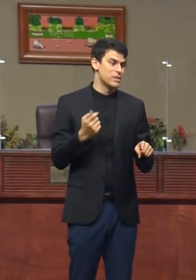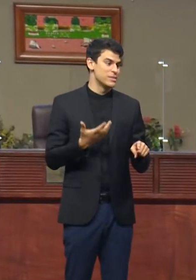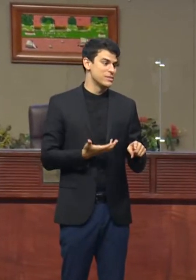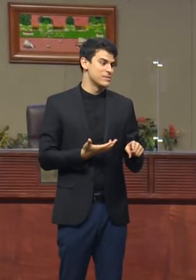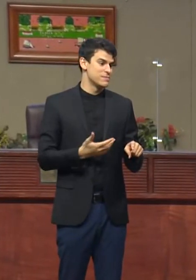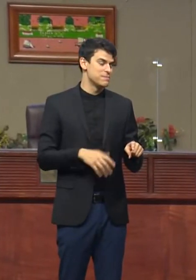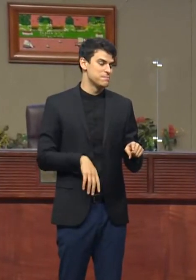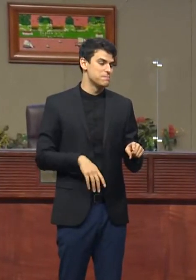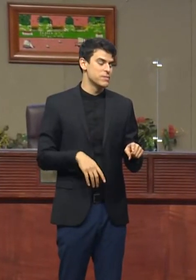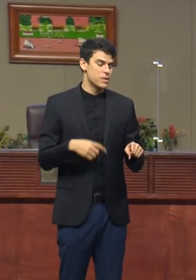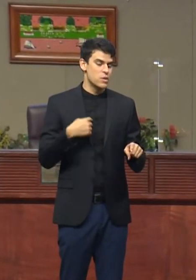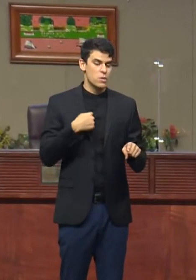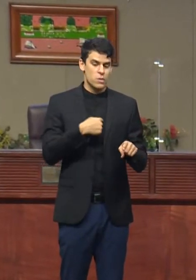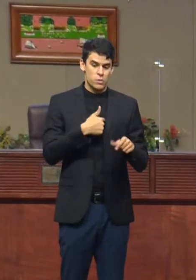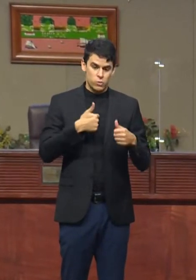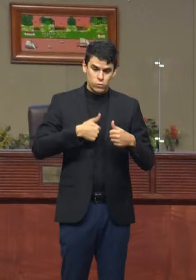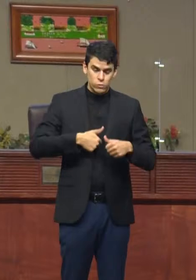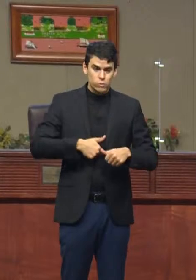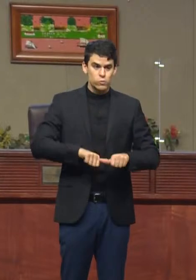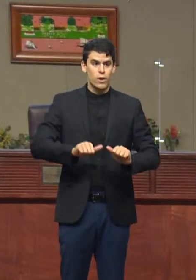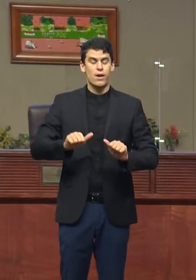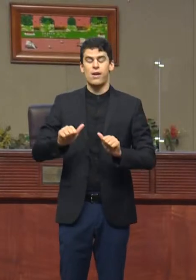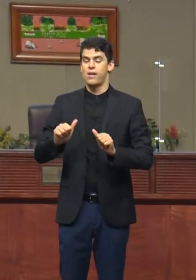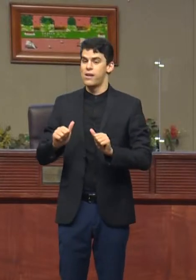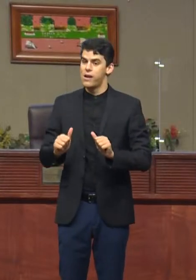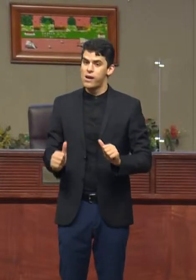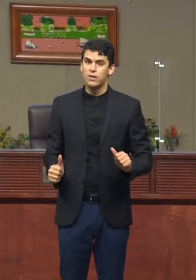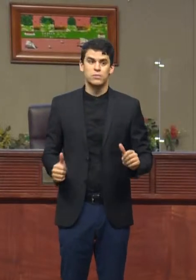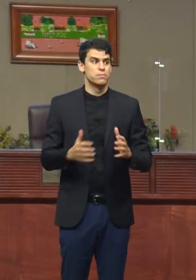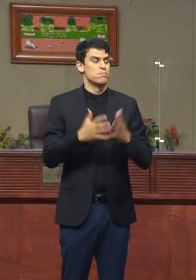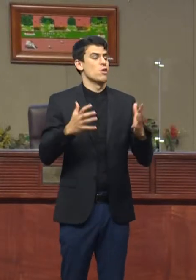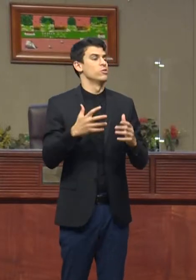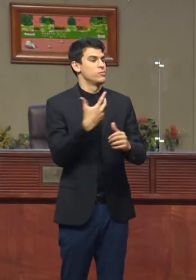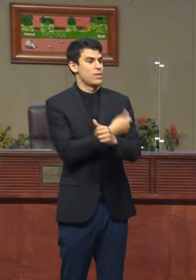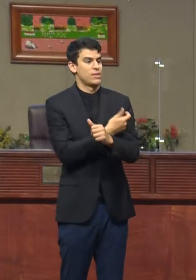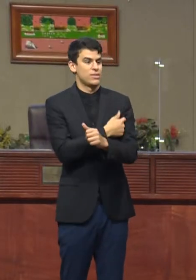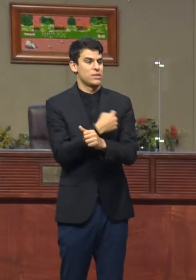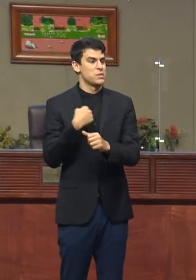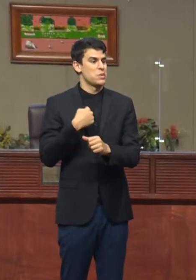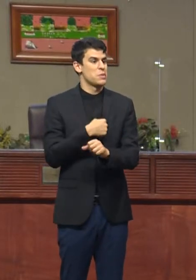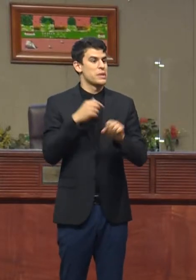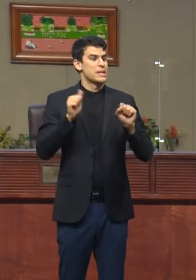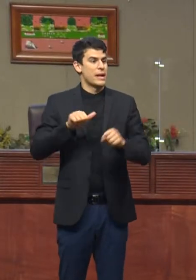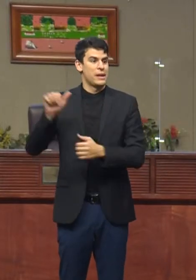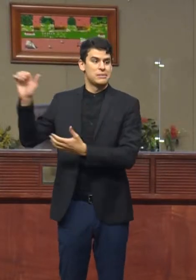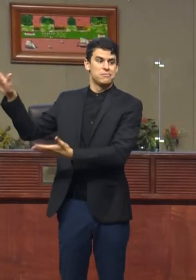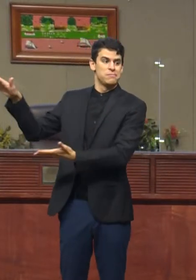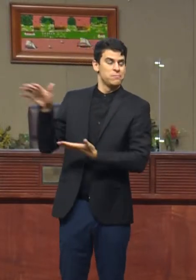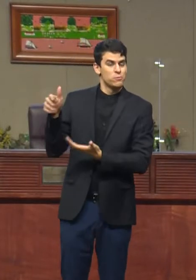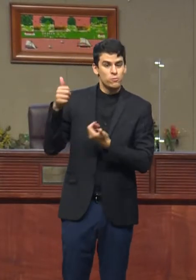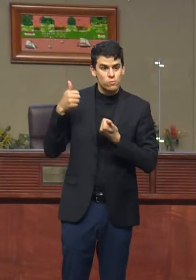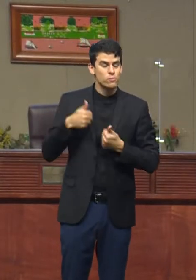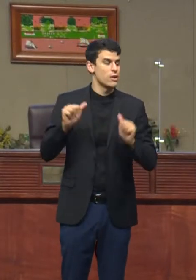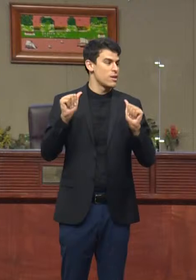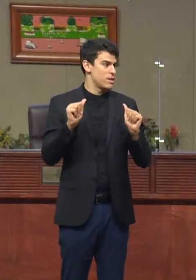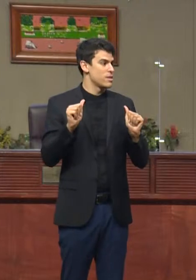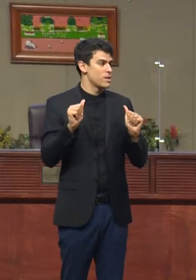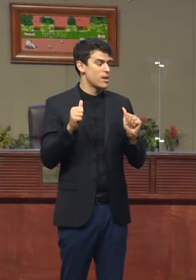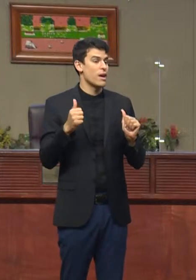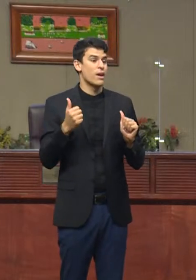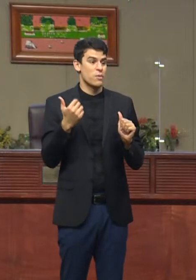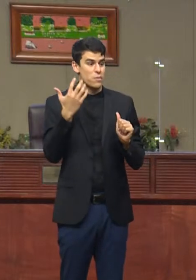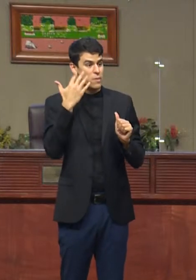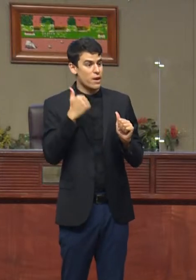we are going to try to get as much vaccine as we possibly can. And we have to be